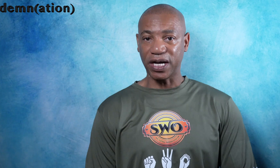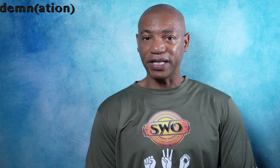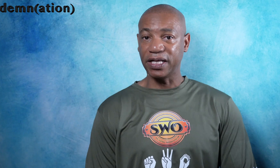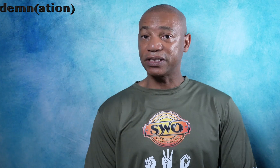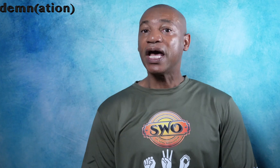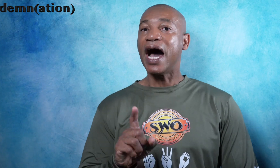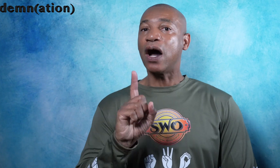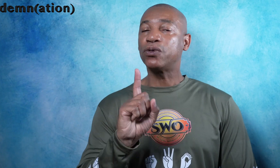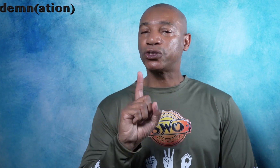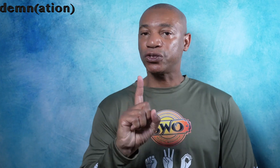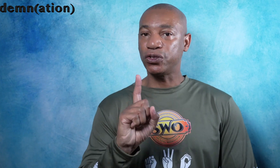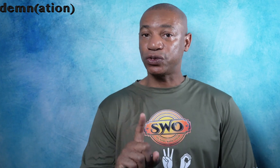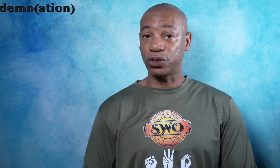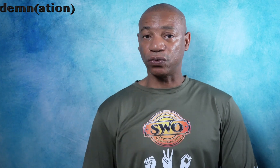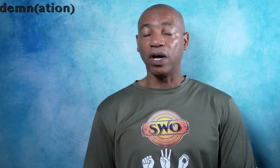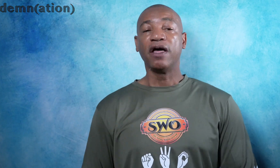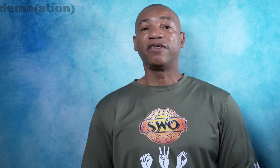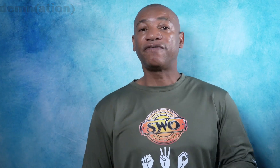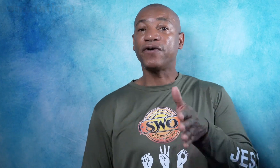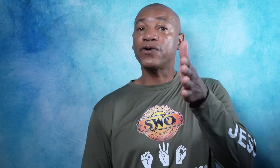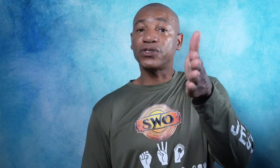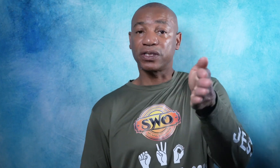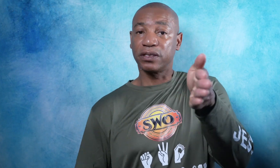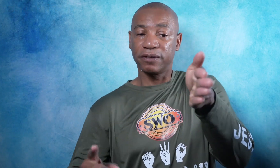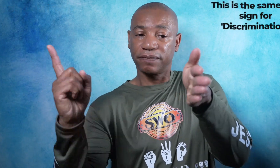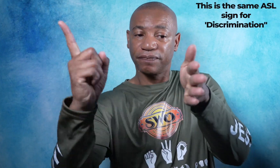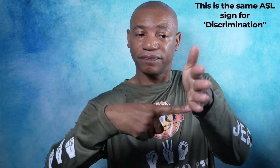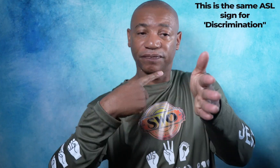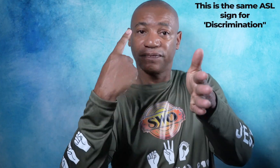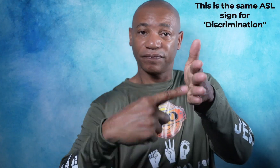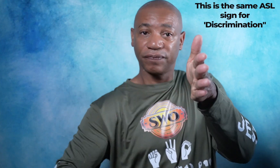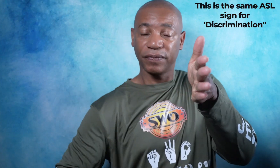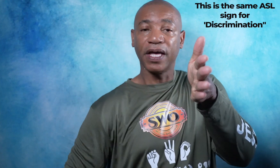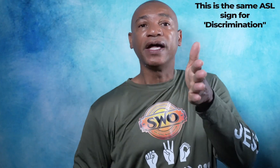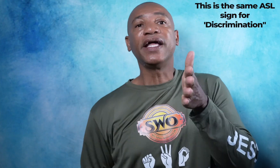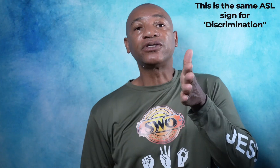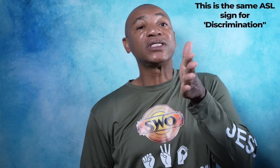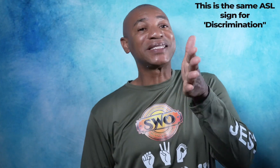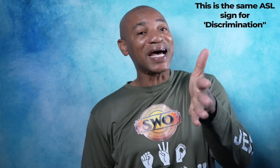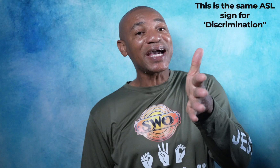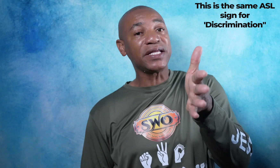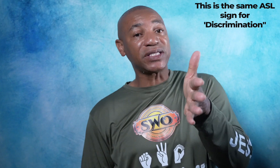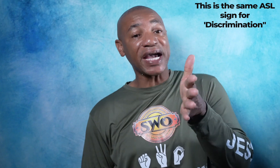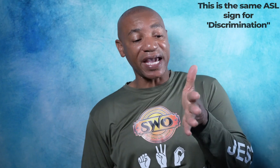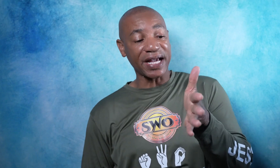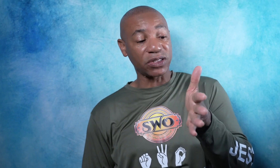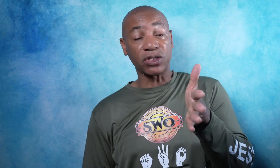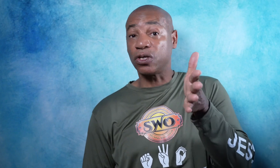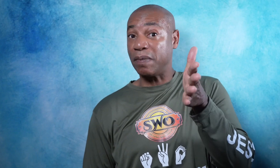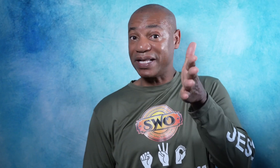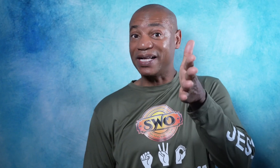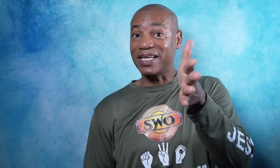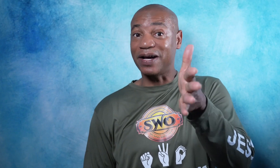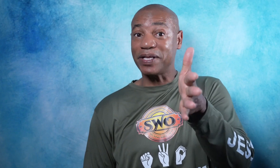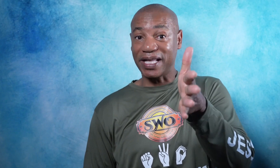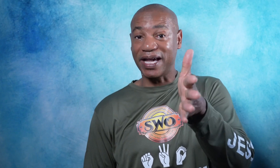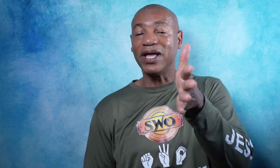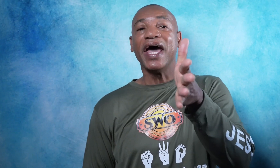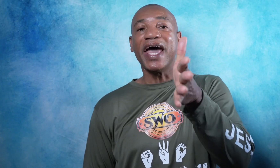signing this. I will show you two. The first, now to sign this, I actually took my non-dominant hand,